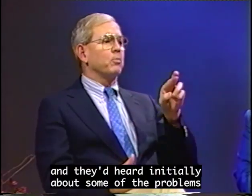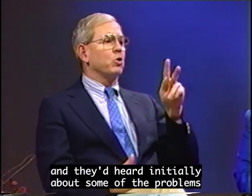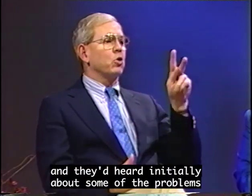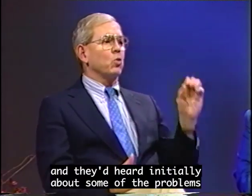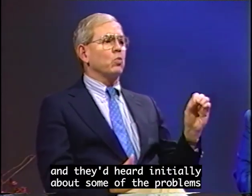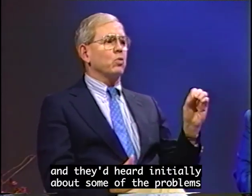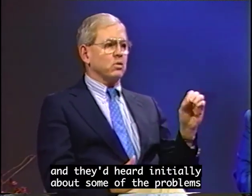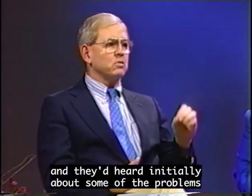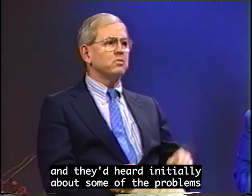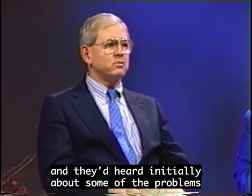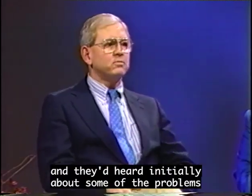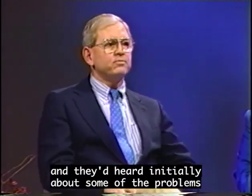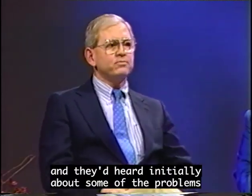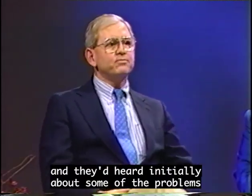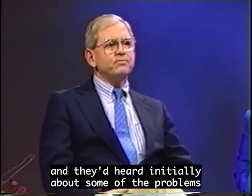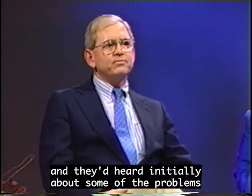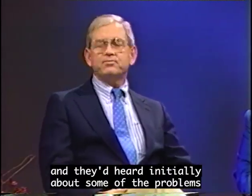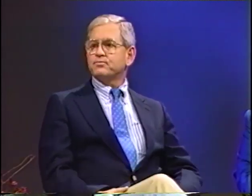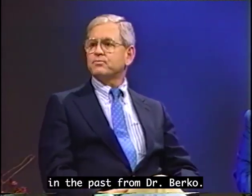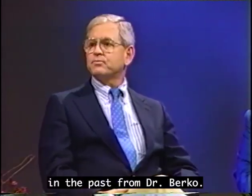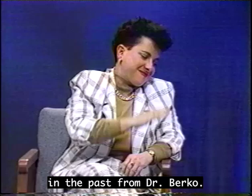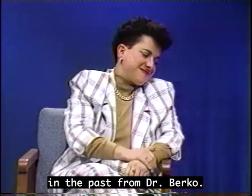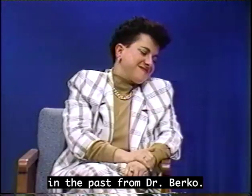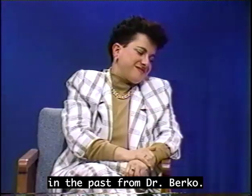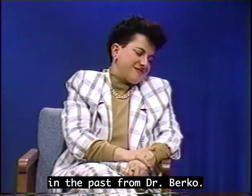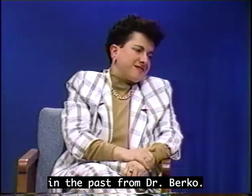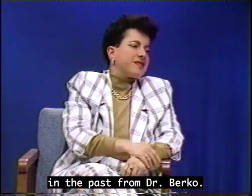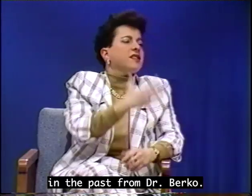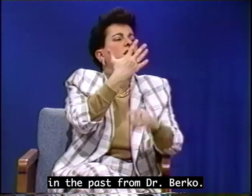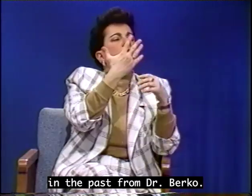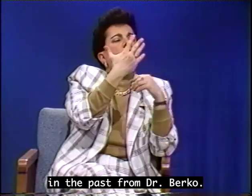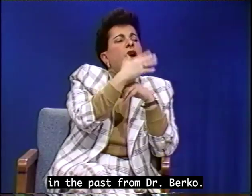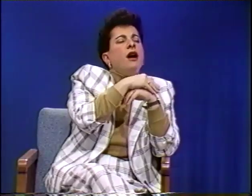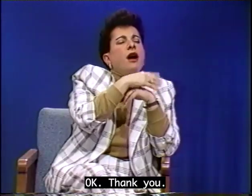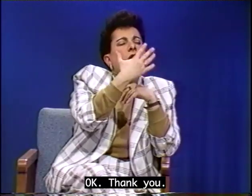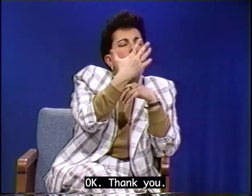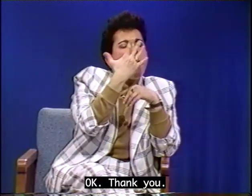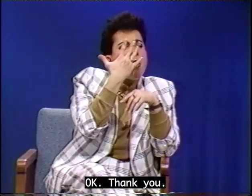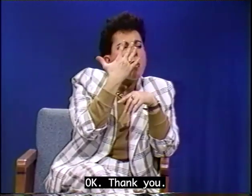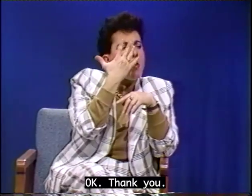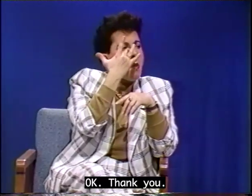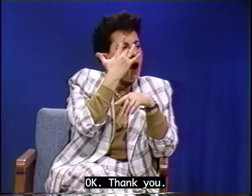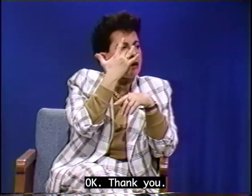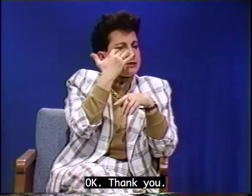And they'd heard initially about some of the problems in the past from Dr. Burko. Okay, thank you.